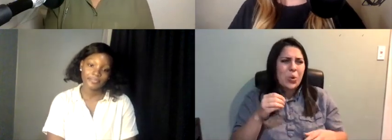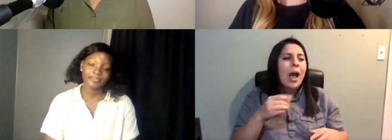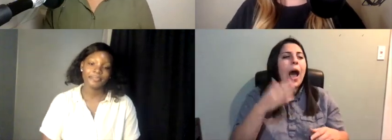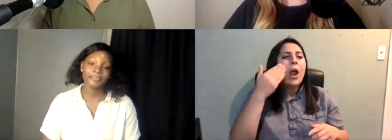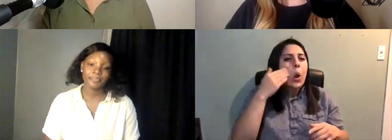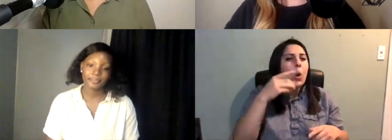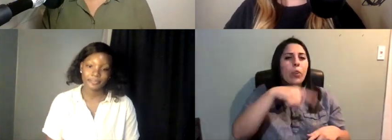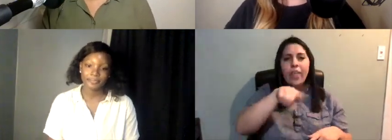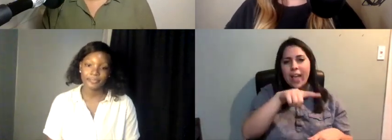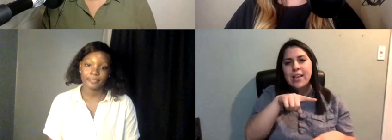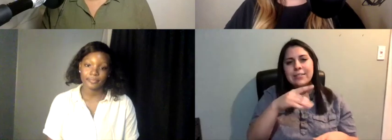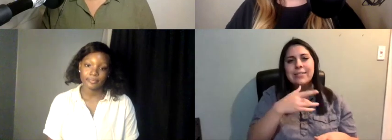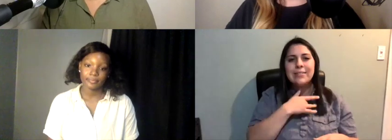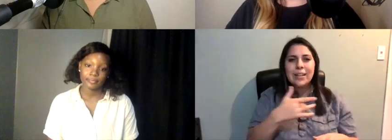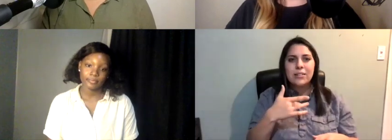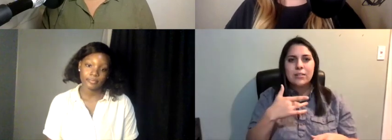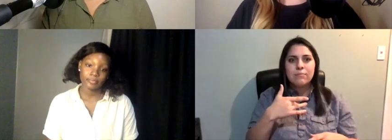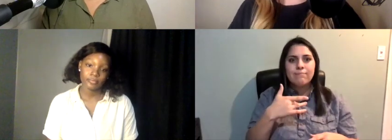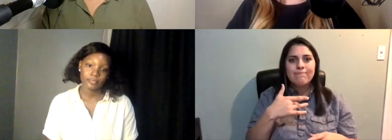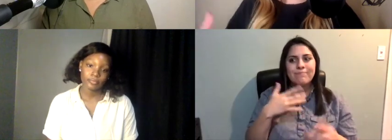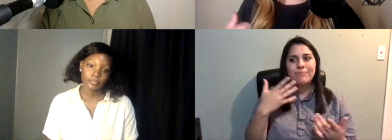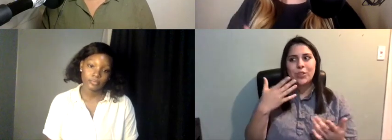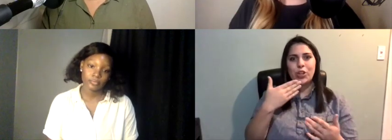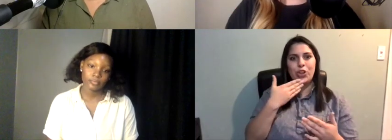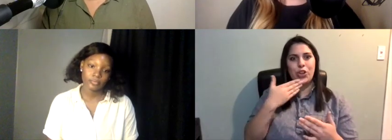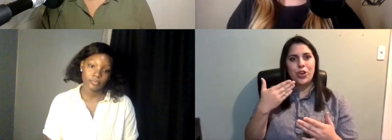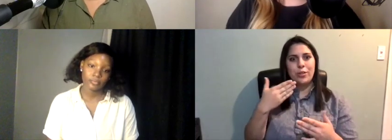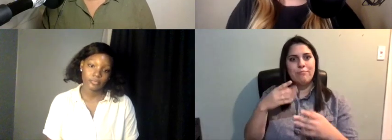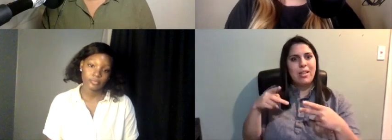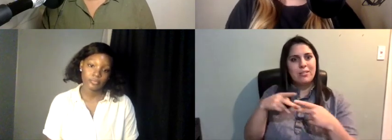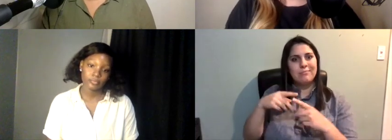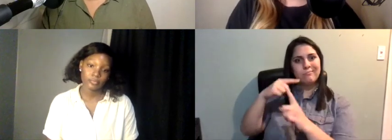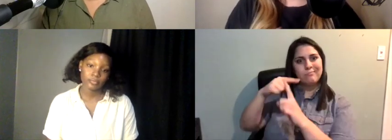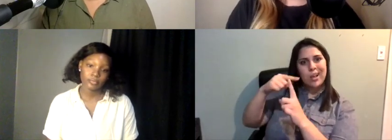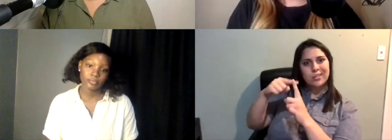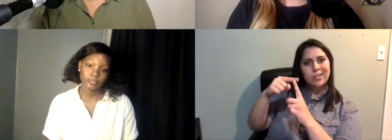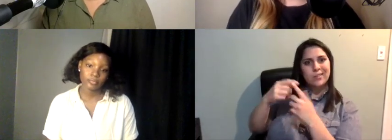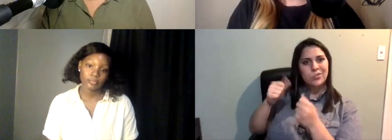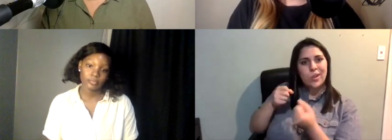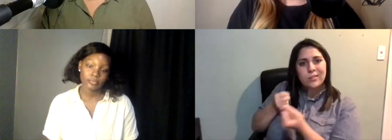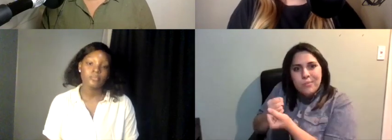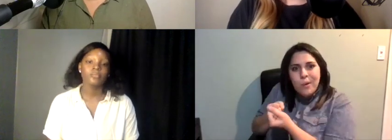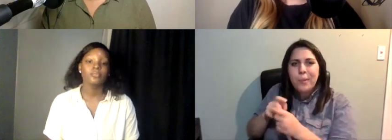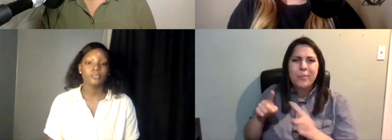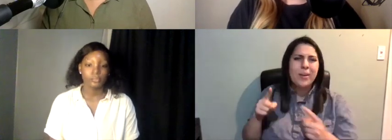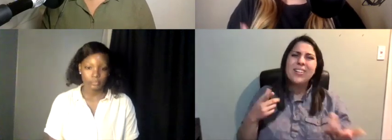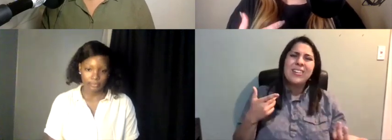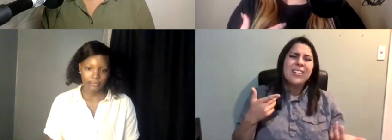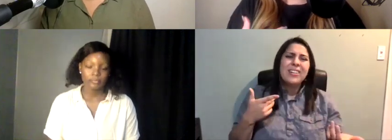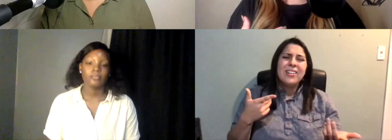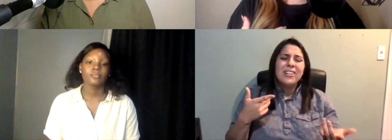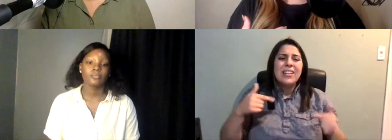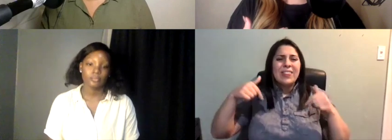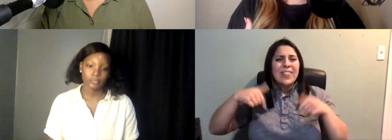my reaction is kind of like, well, you know, like I'm trying to spend this time to figure out what I want to do.